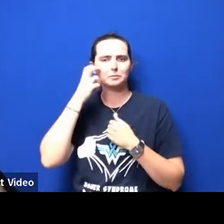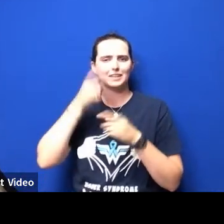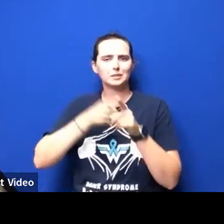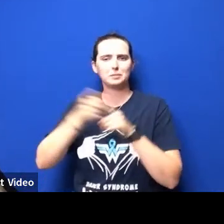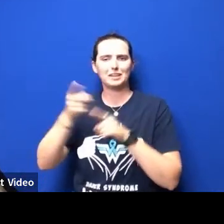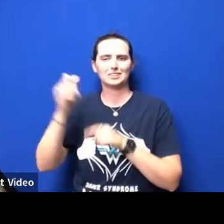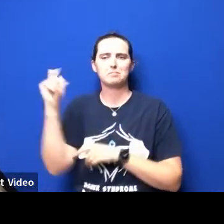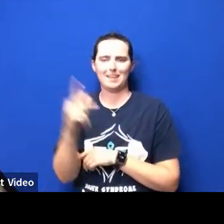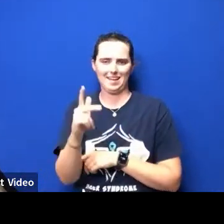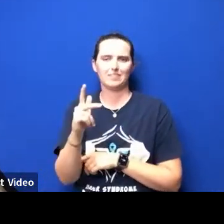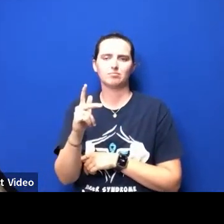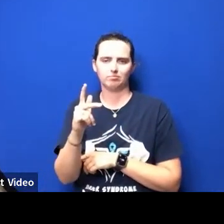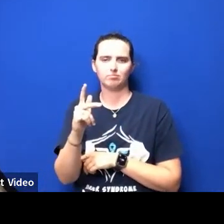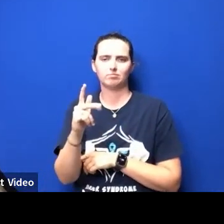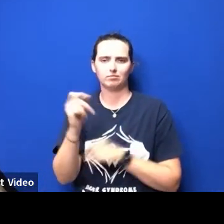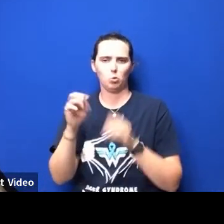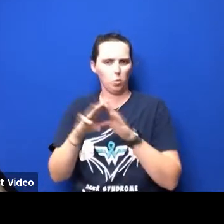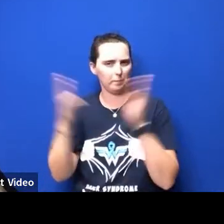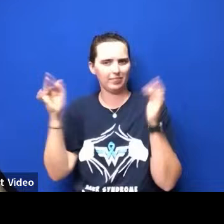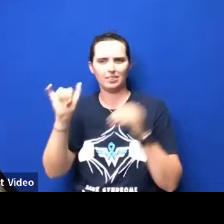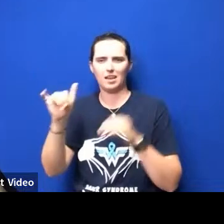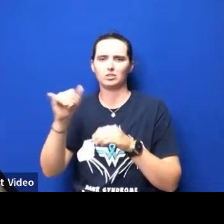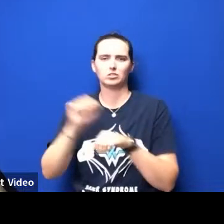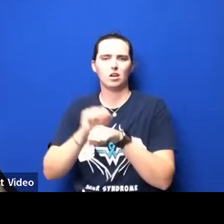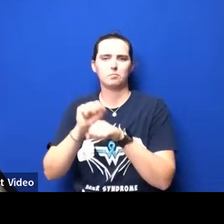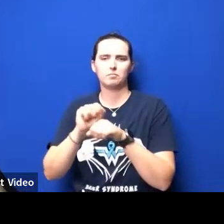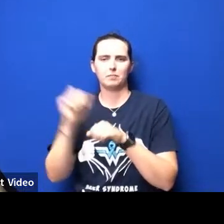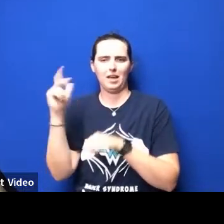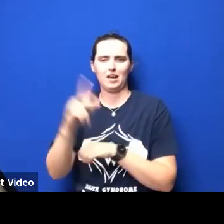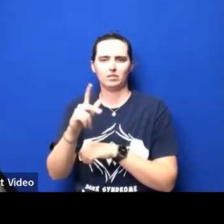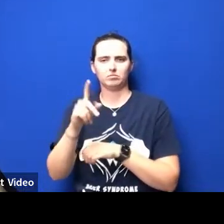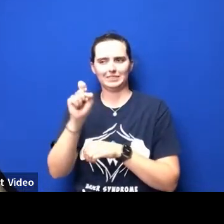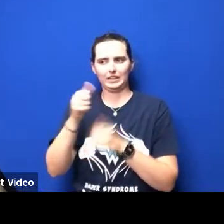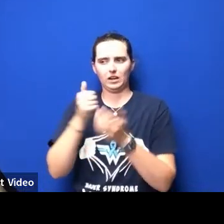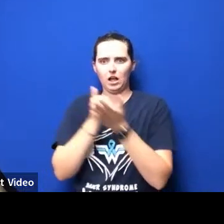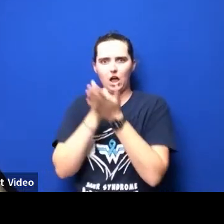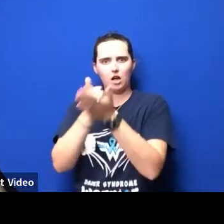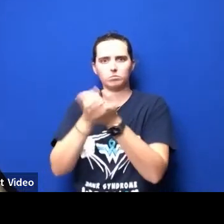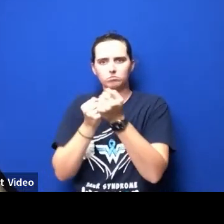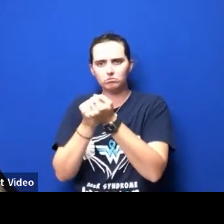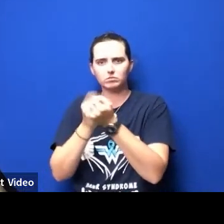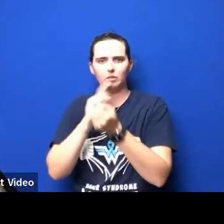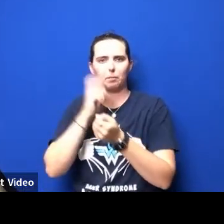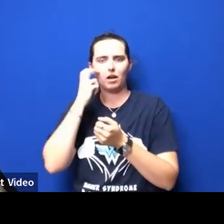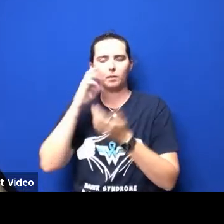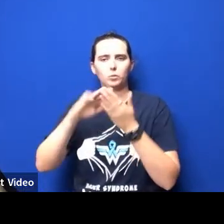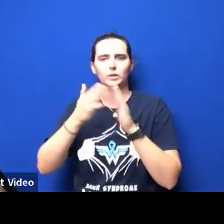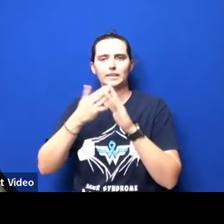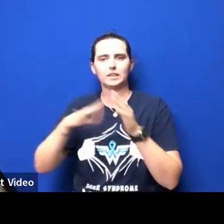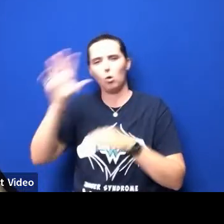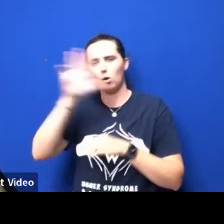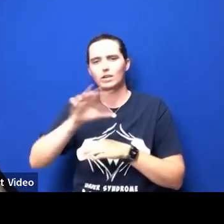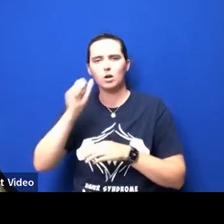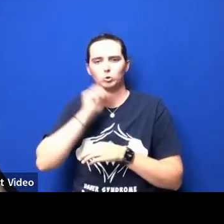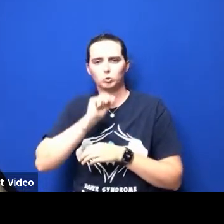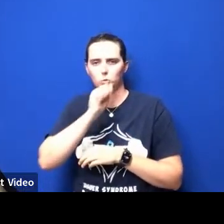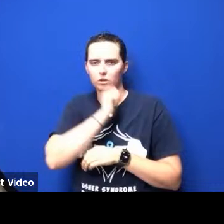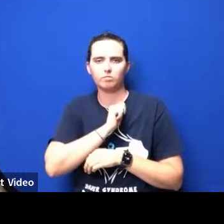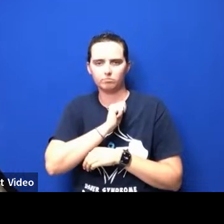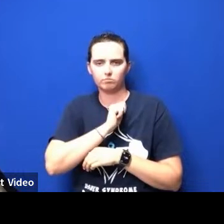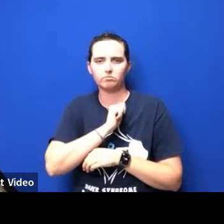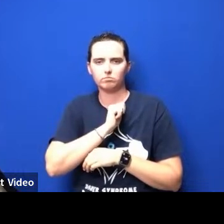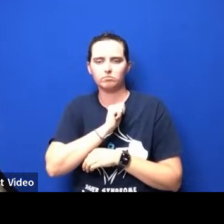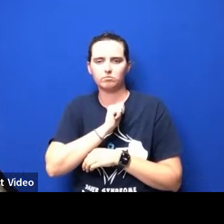Pertaining to ACDHH, I would like to have the deaf-blind specialist back as well. I'd like to have that position reopened so that there's someone in